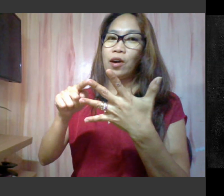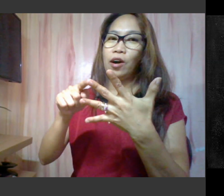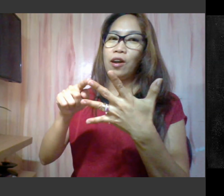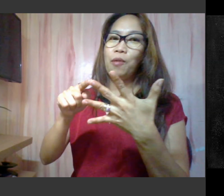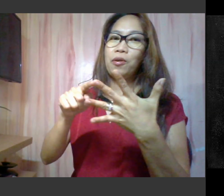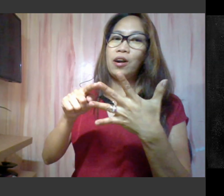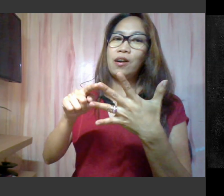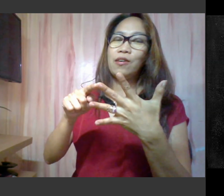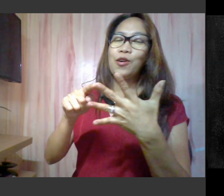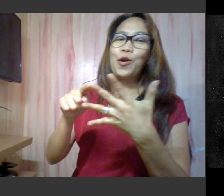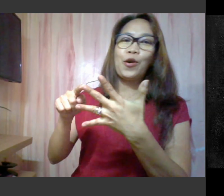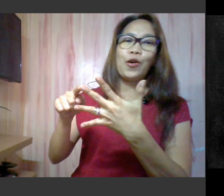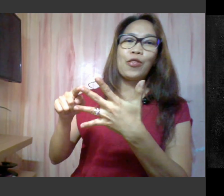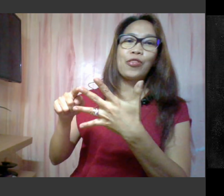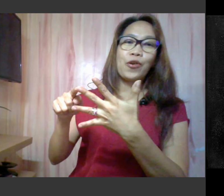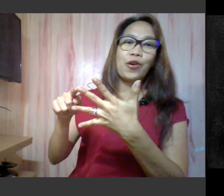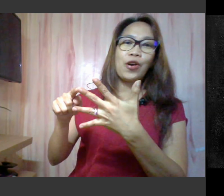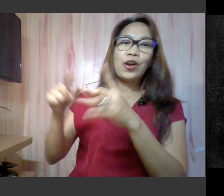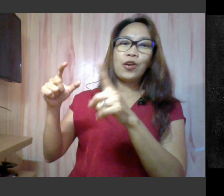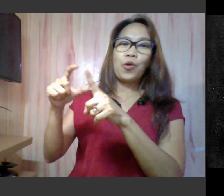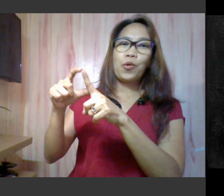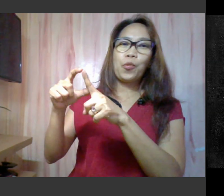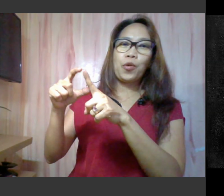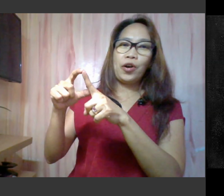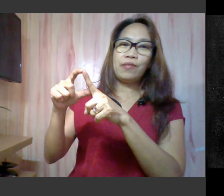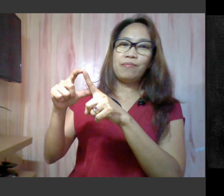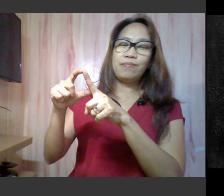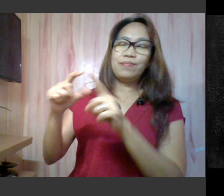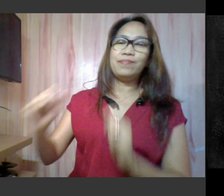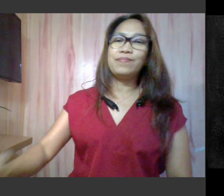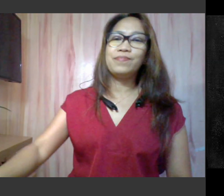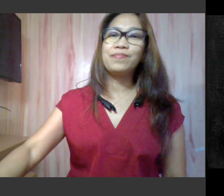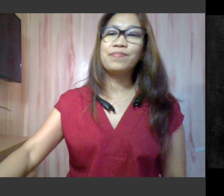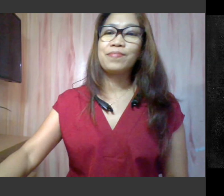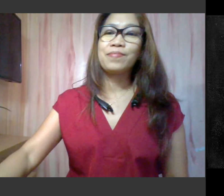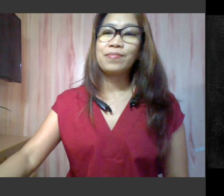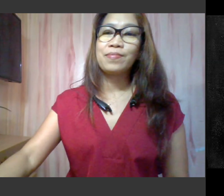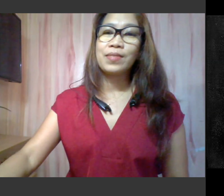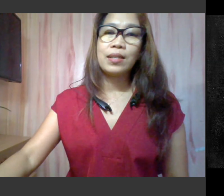We are on our third word.